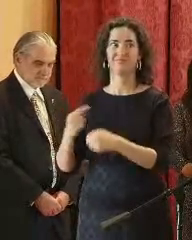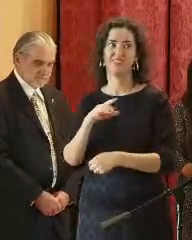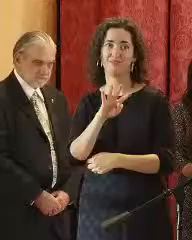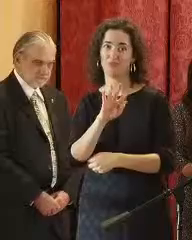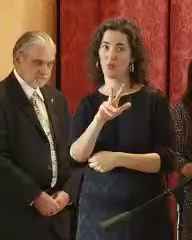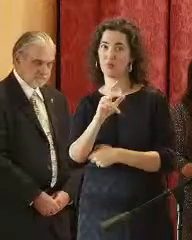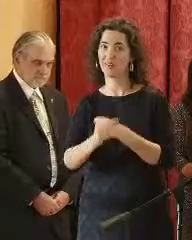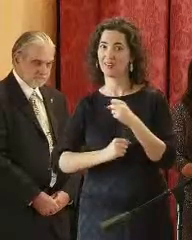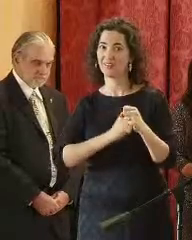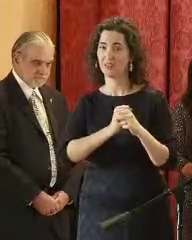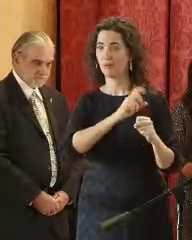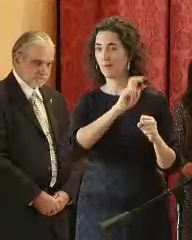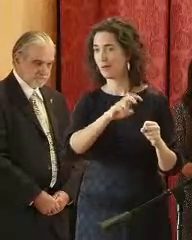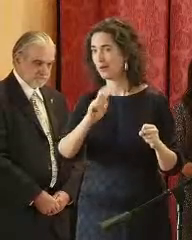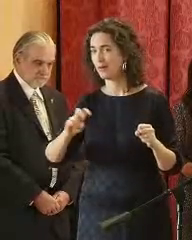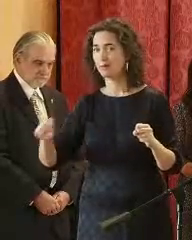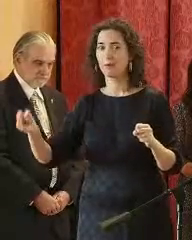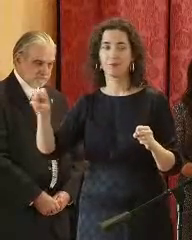years.